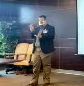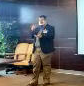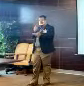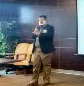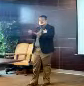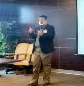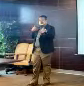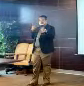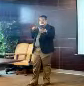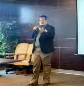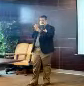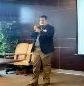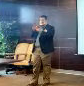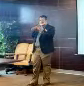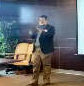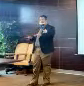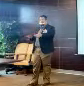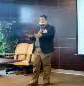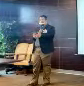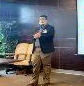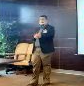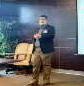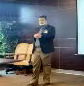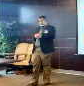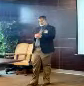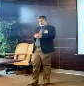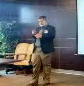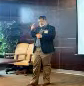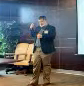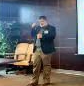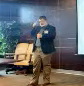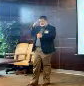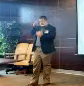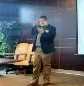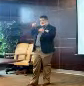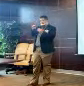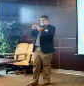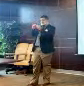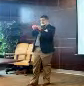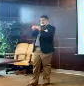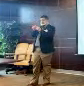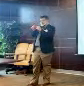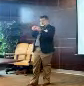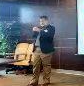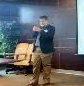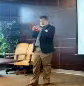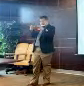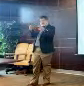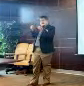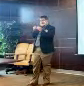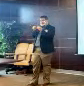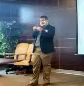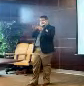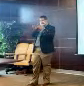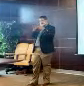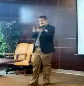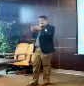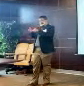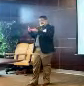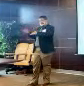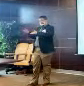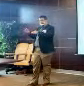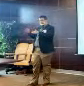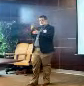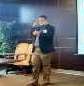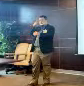week. The reason we expect really cases to grow deaths actually increases due